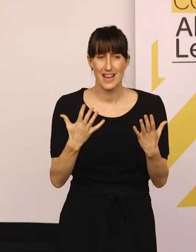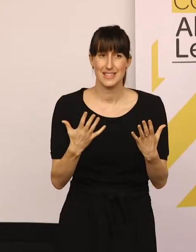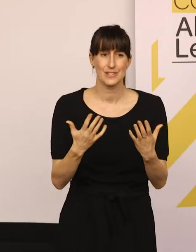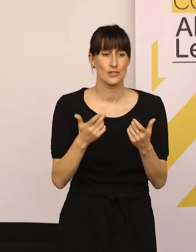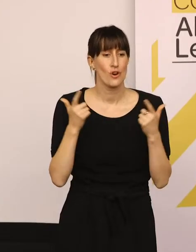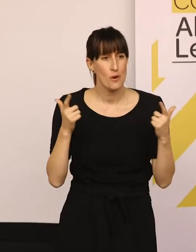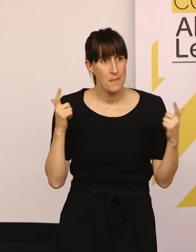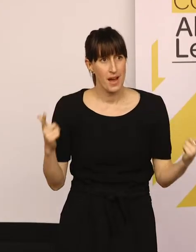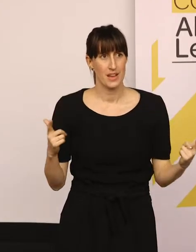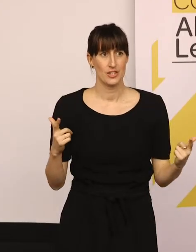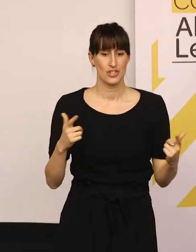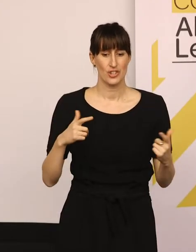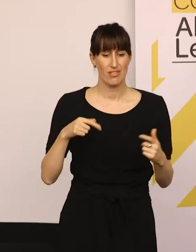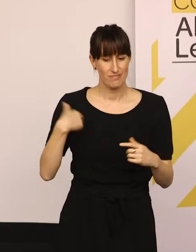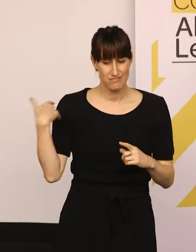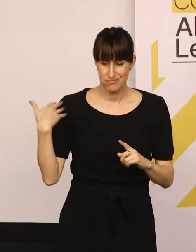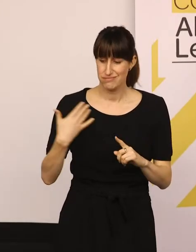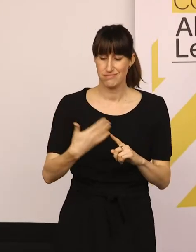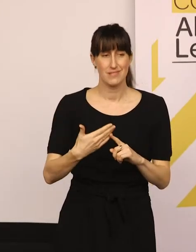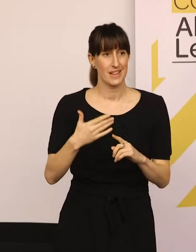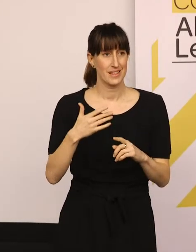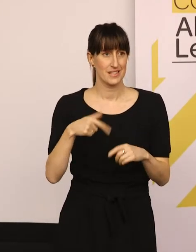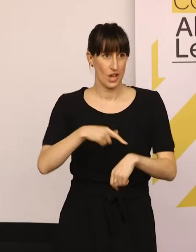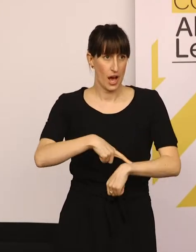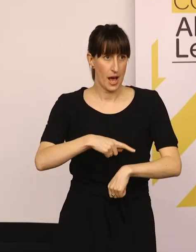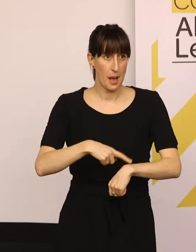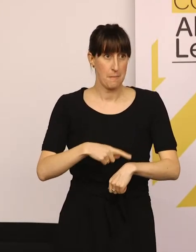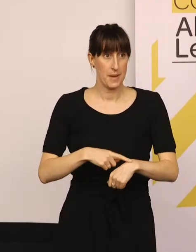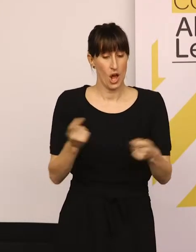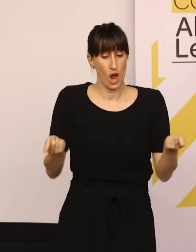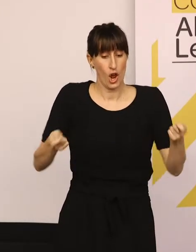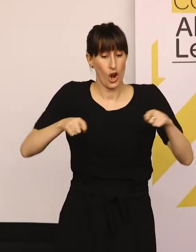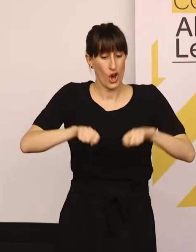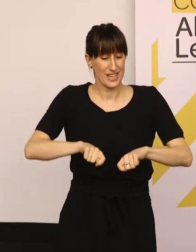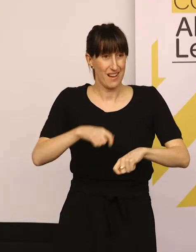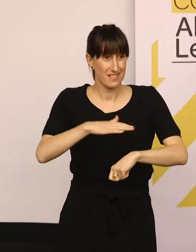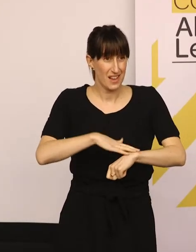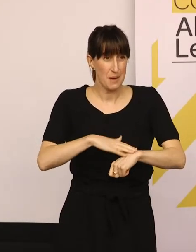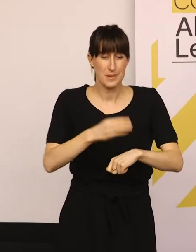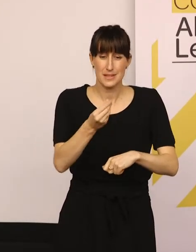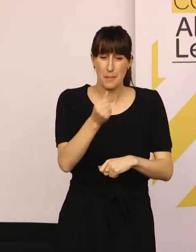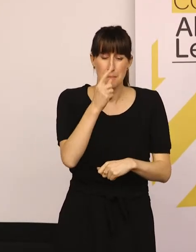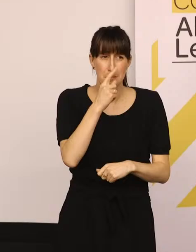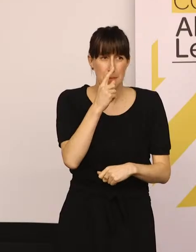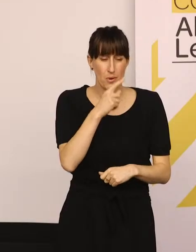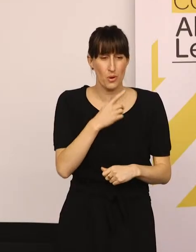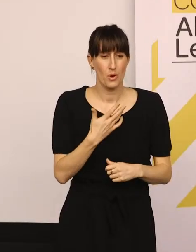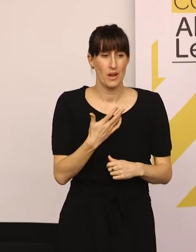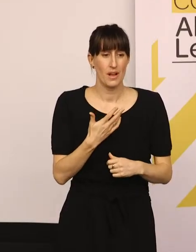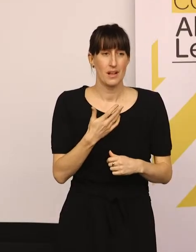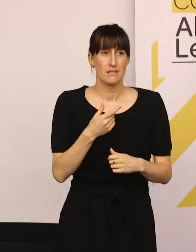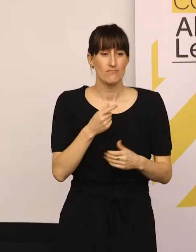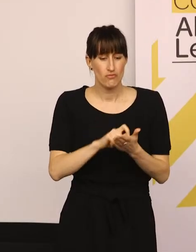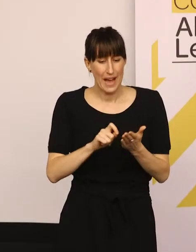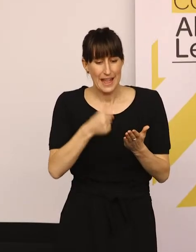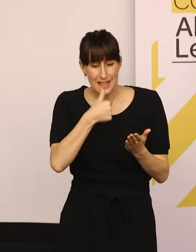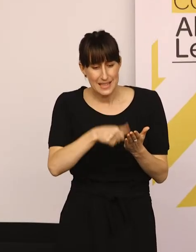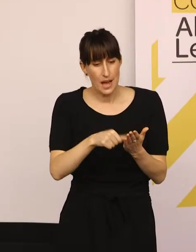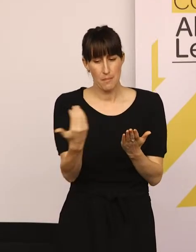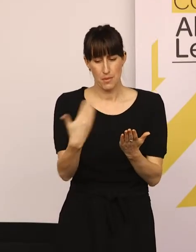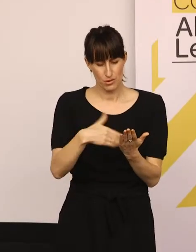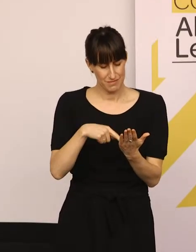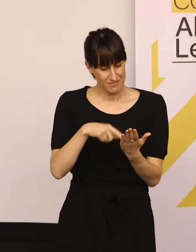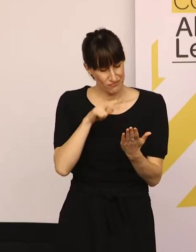who, particularly during that lockdown period in alert level 4, were not able to spend time with dying relatives or friends or to